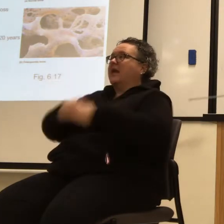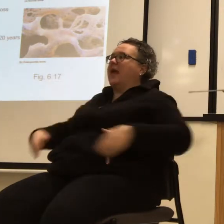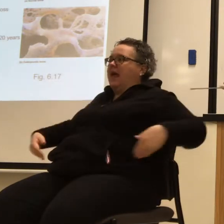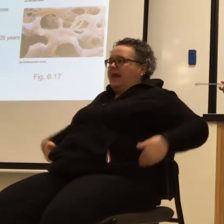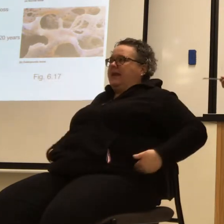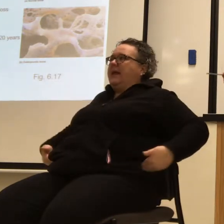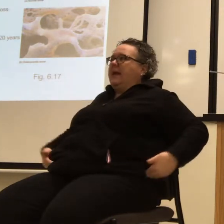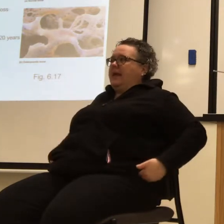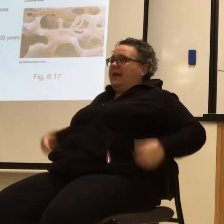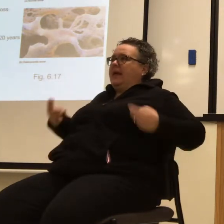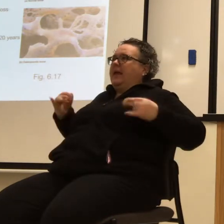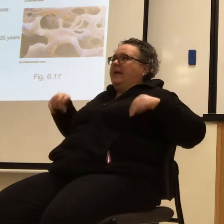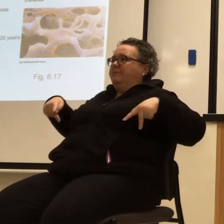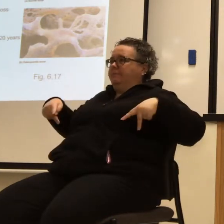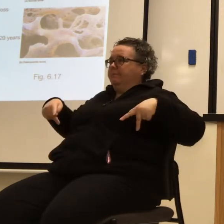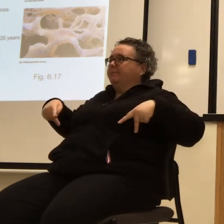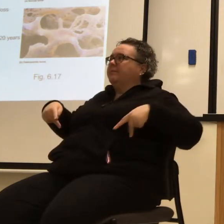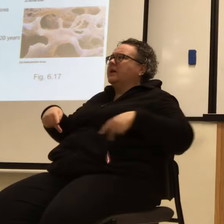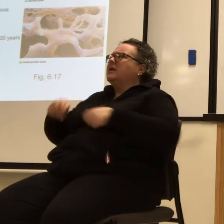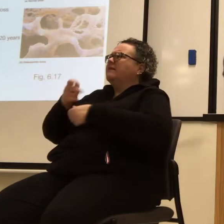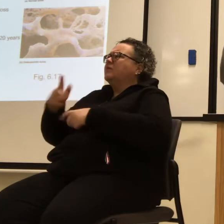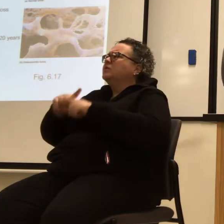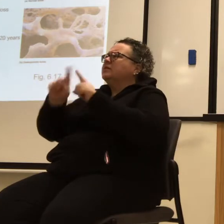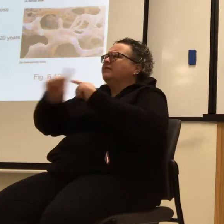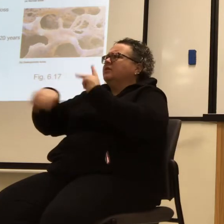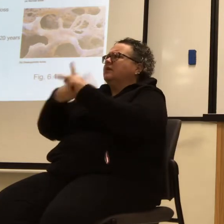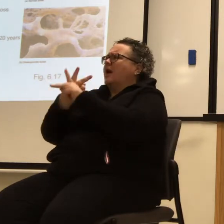There's a couple of types of osteoporosis, type 1, type 2.